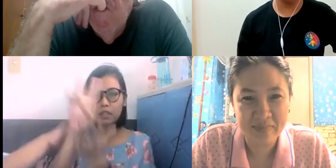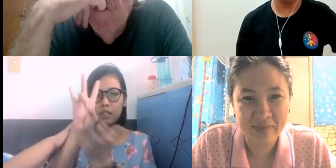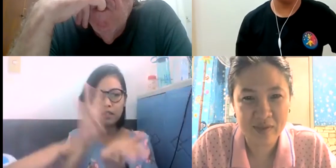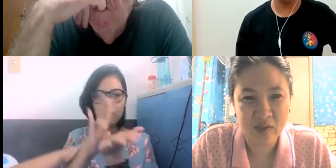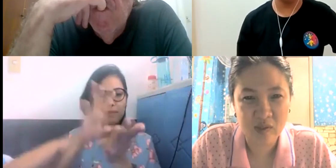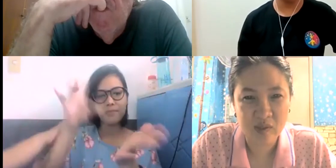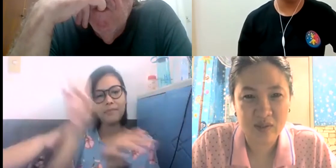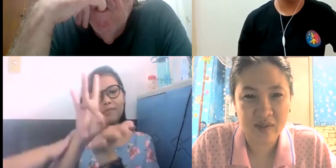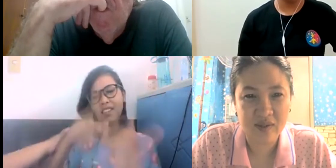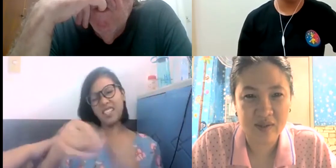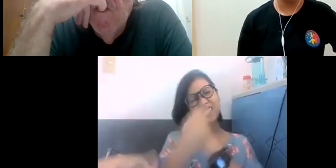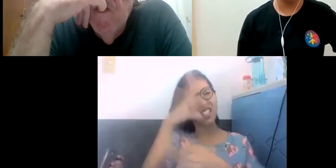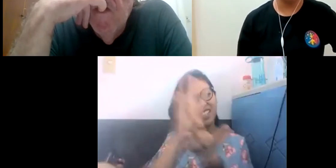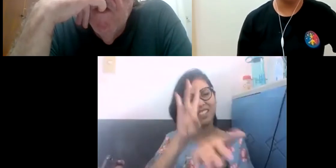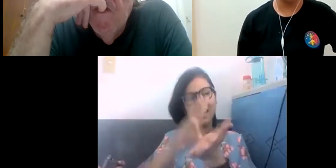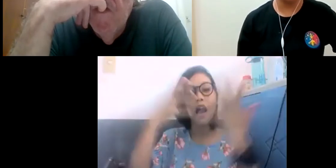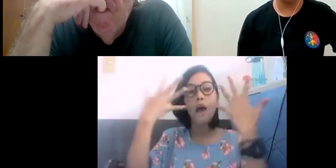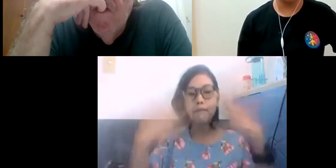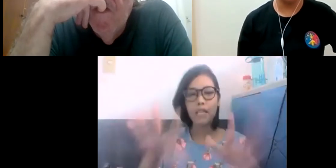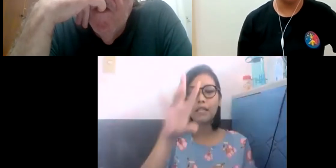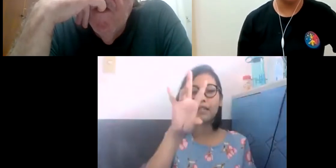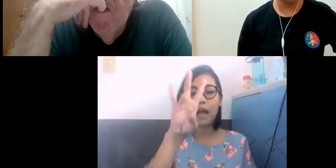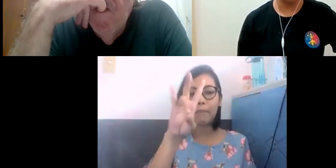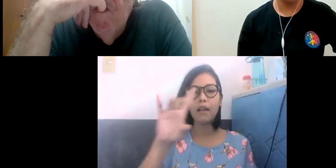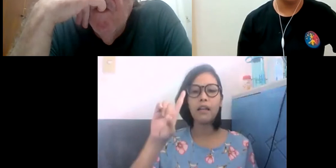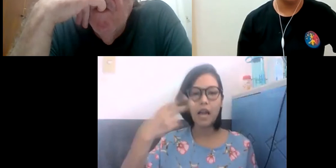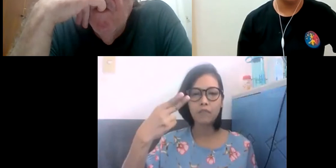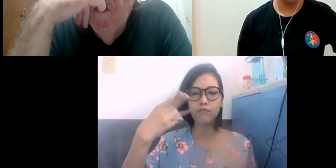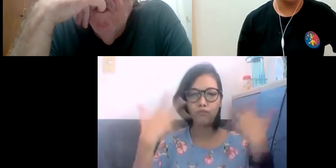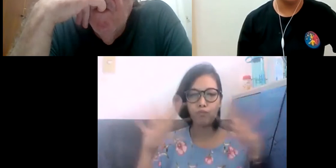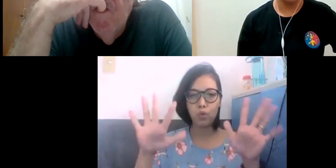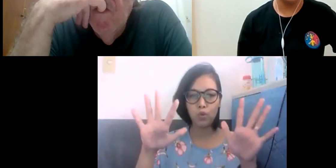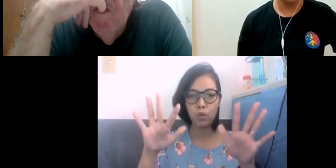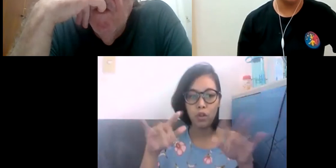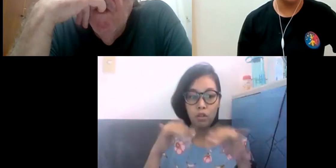This is Yami. We're done lesson 7